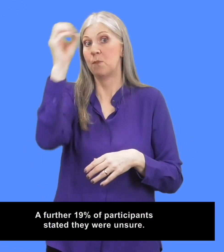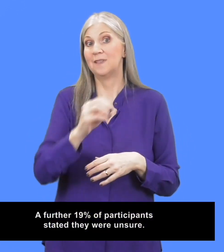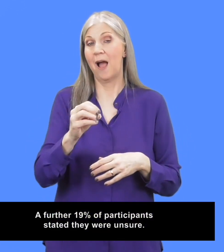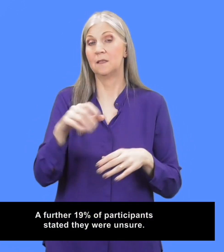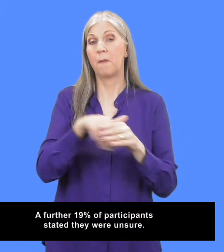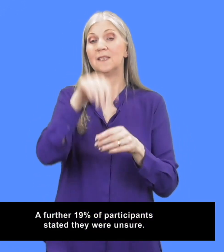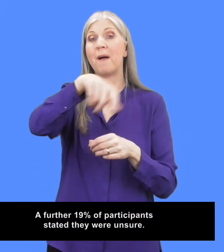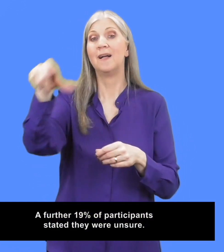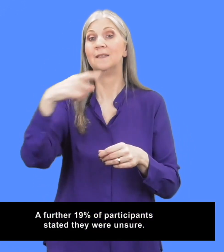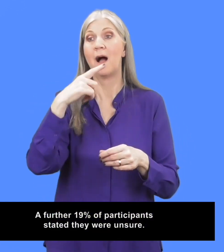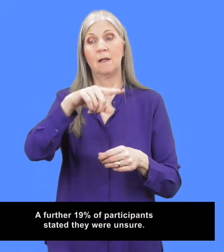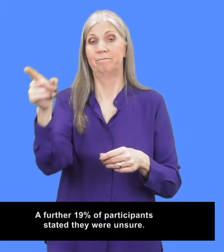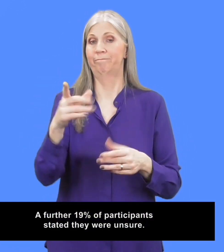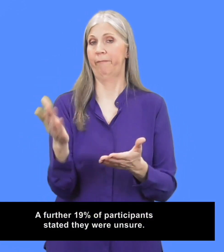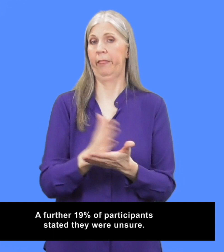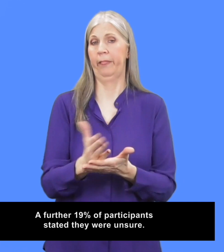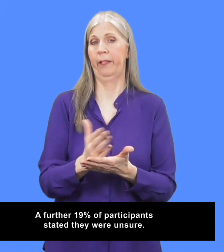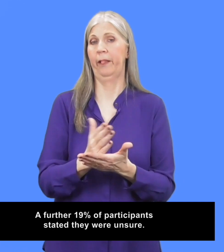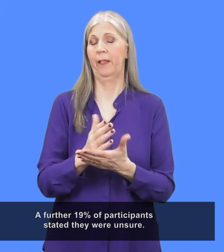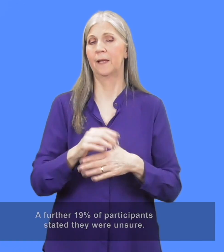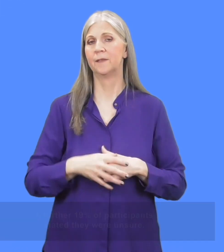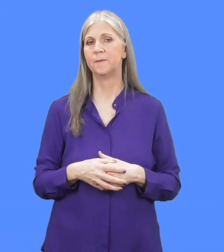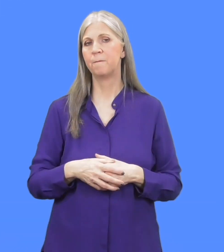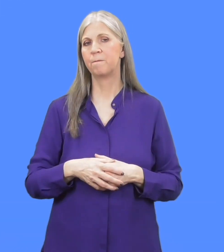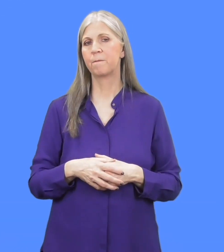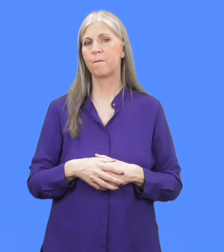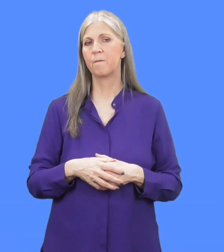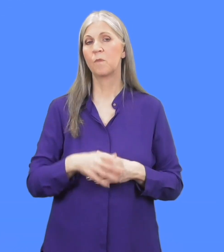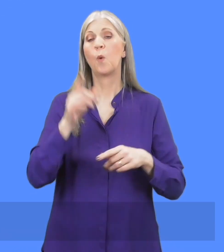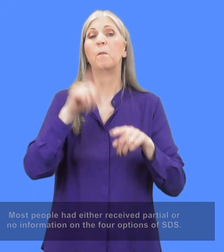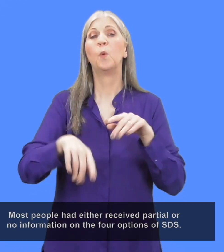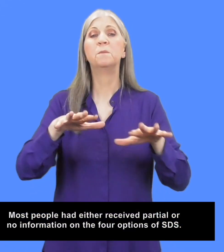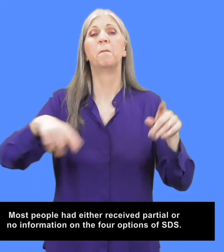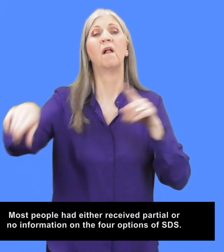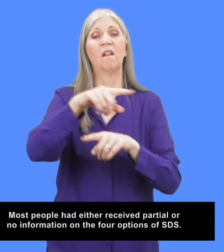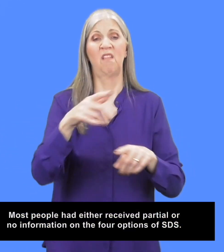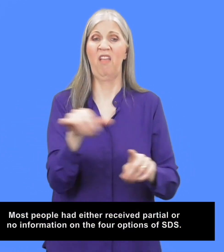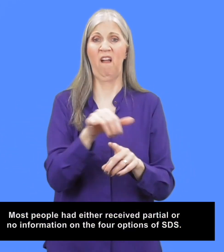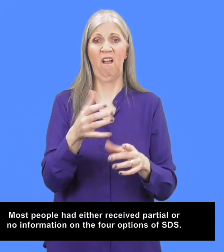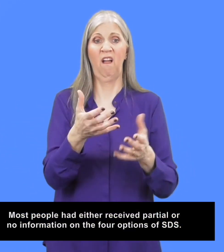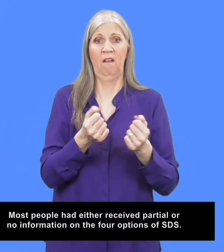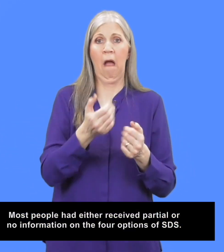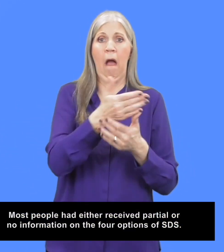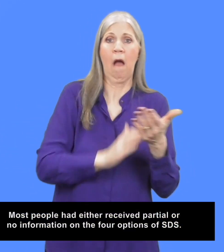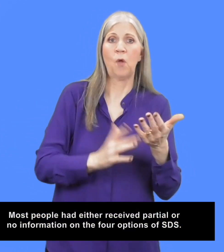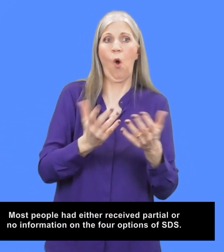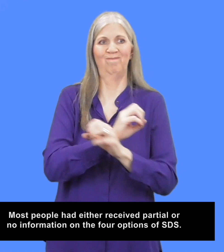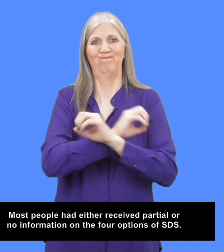19% of participants stated they were unsure. Most people had either received partial or no information